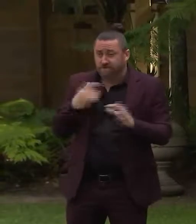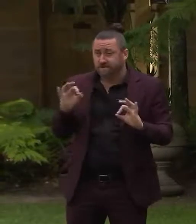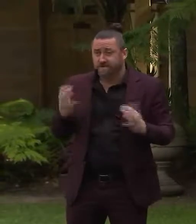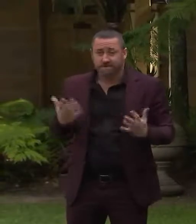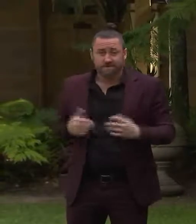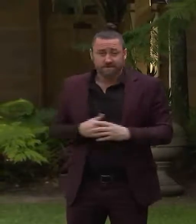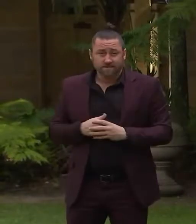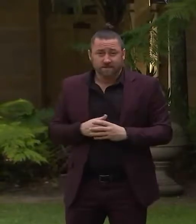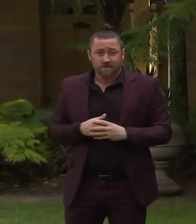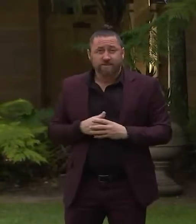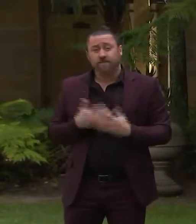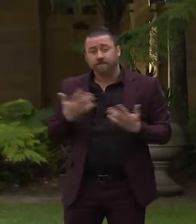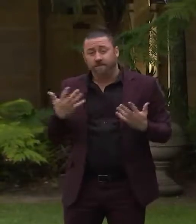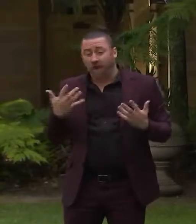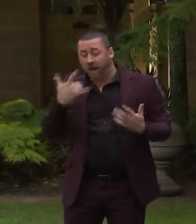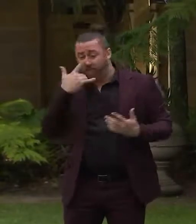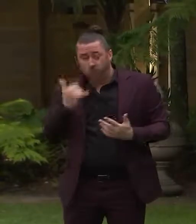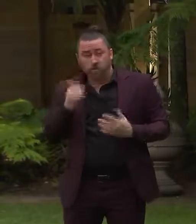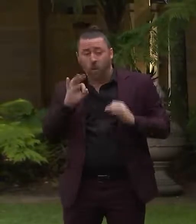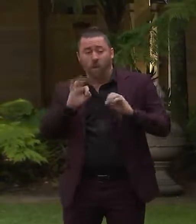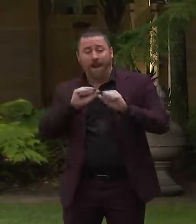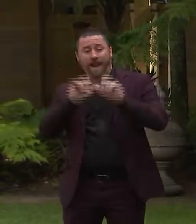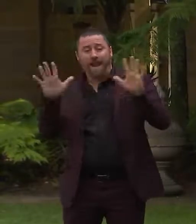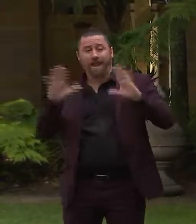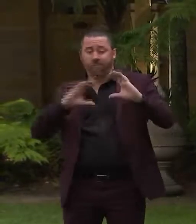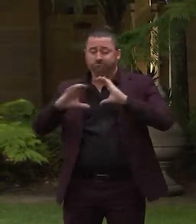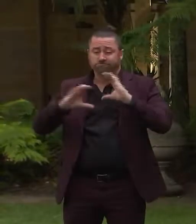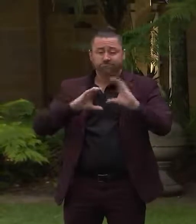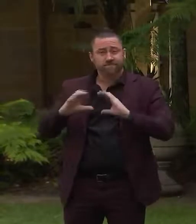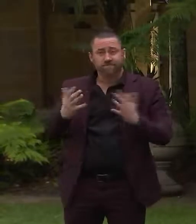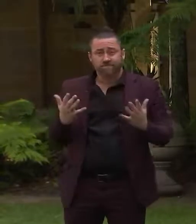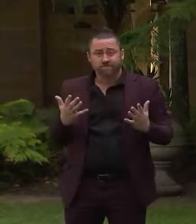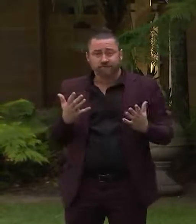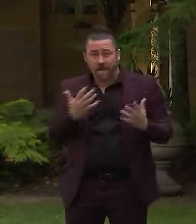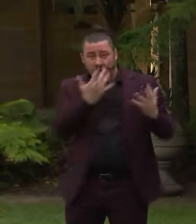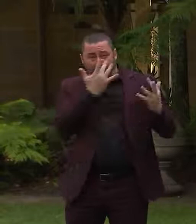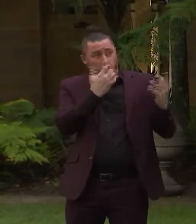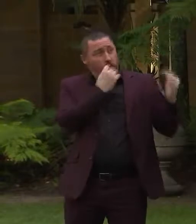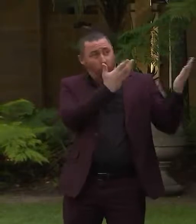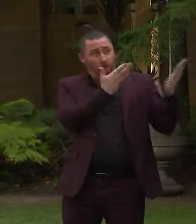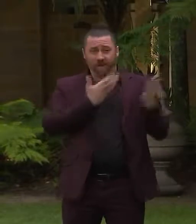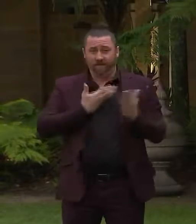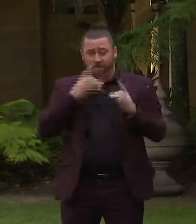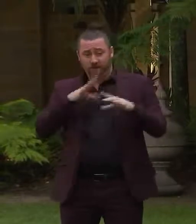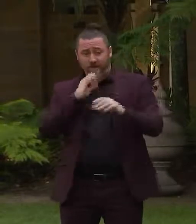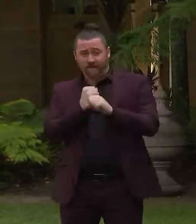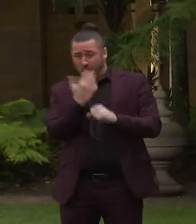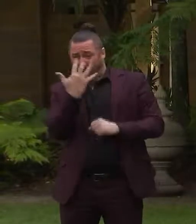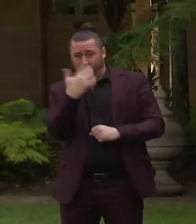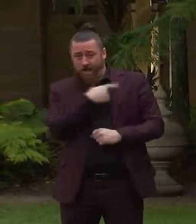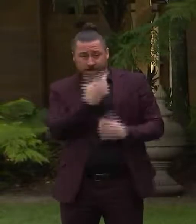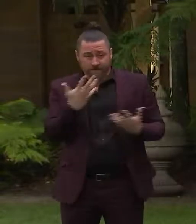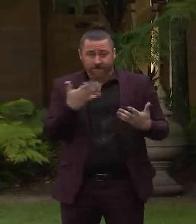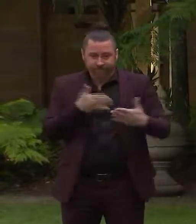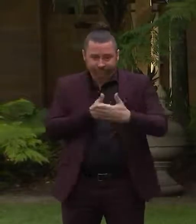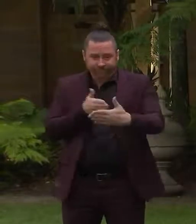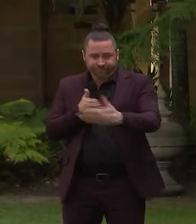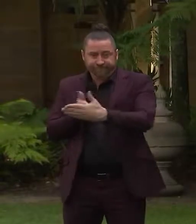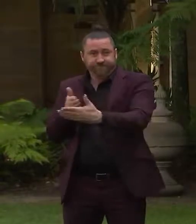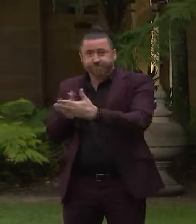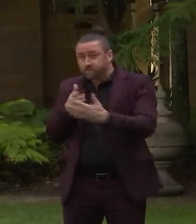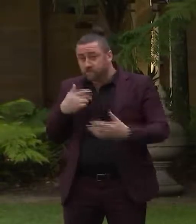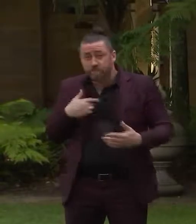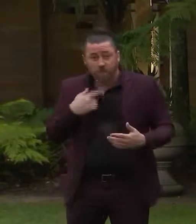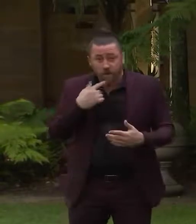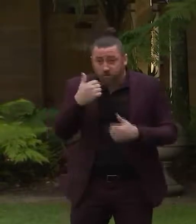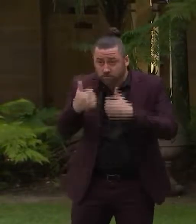that transparency of what to expect and that consistency of supply that has been an impediment. I think our hospitals have done